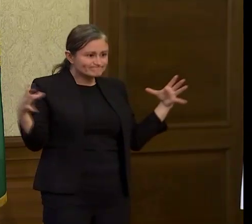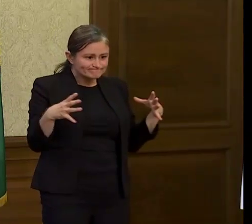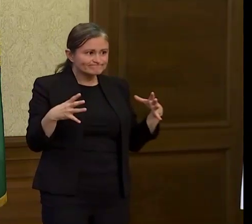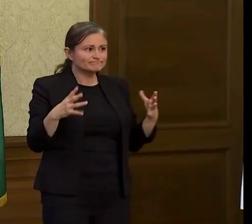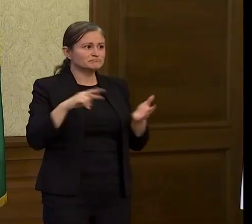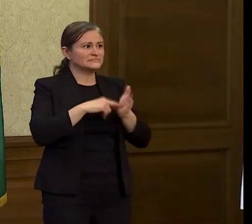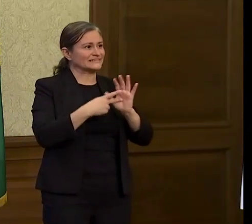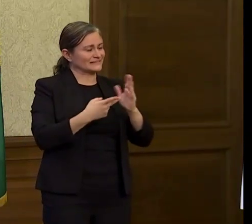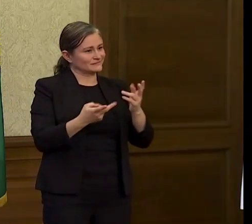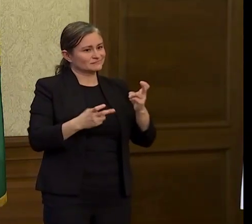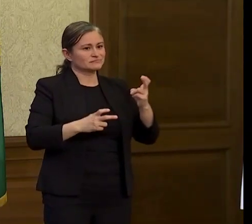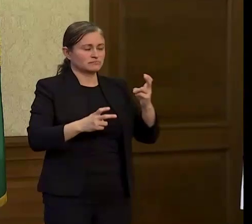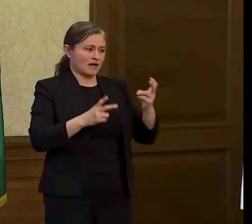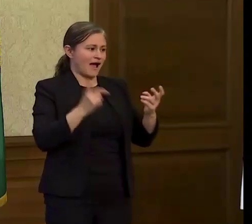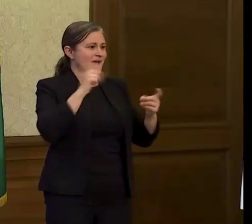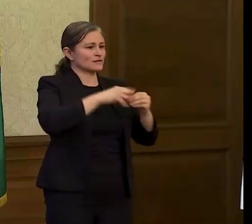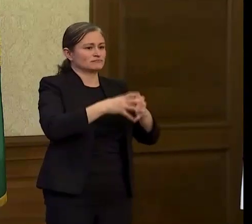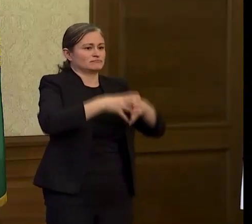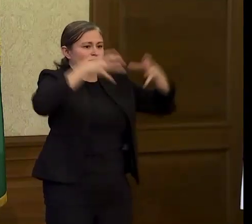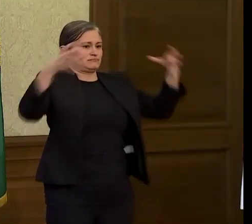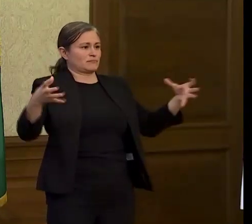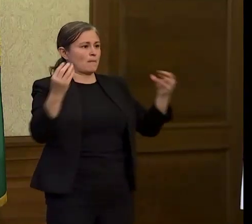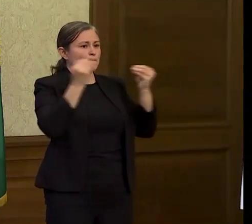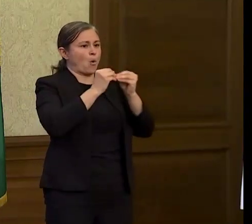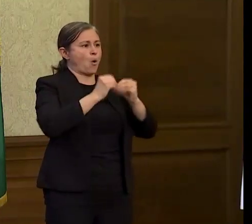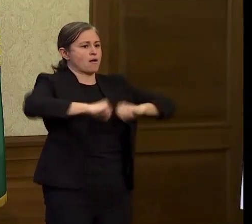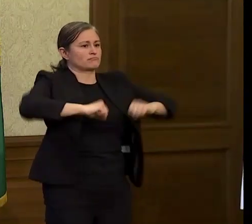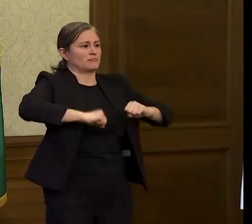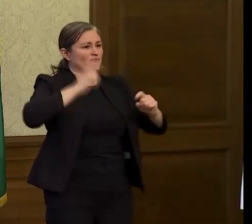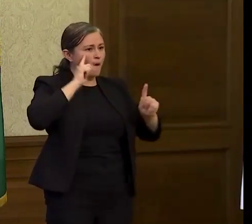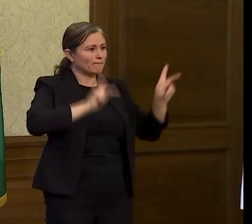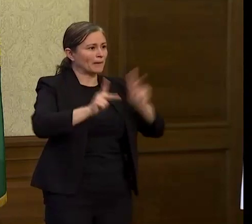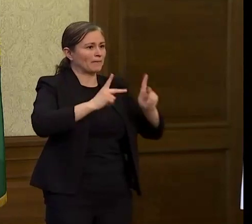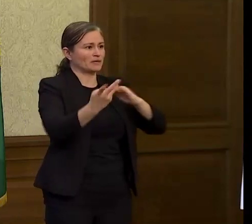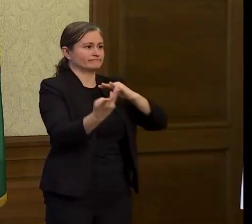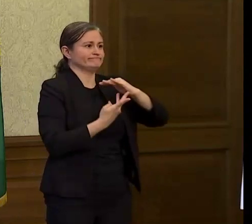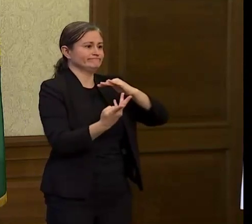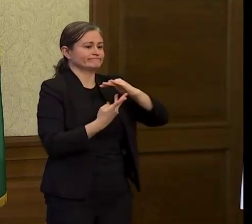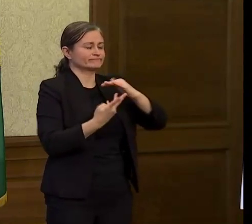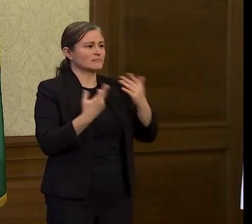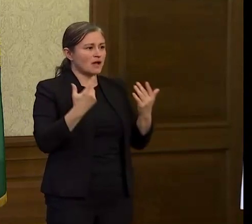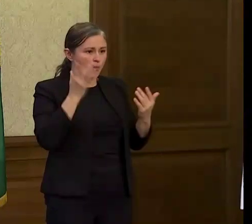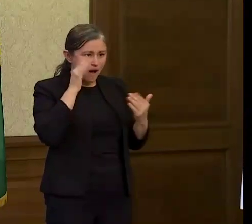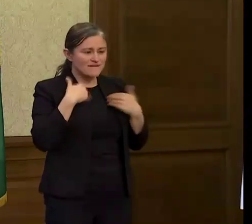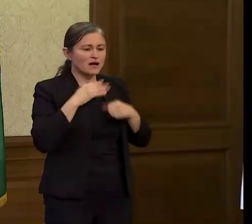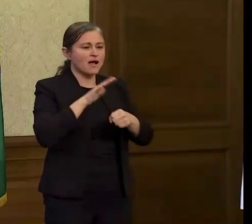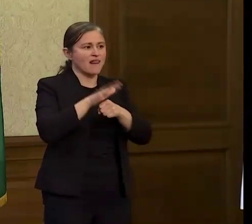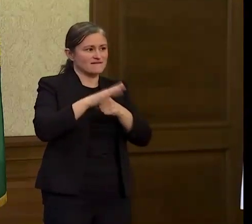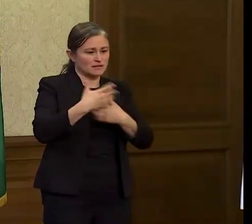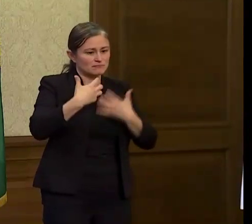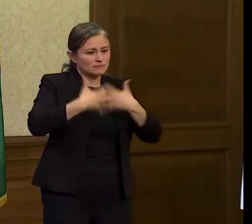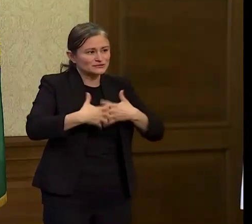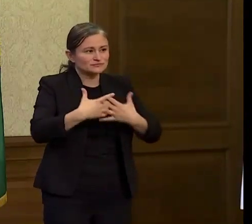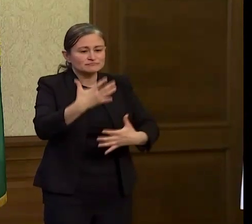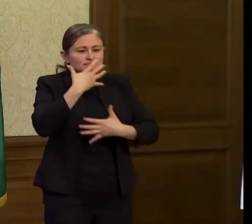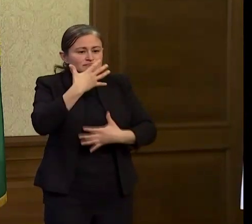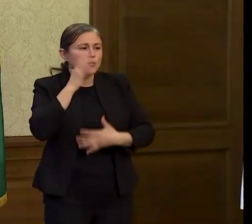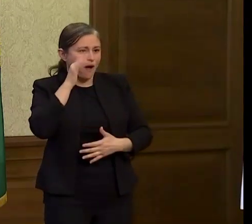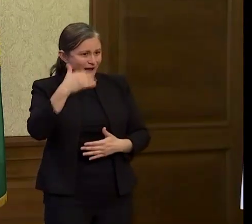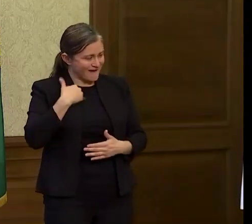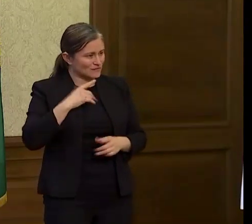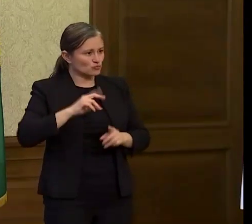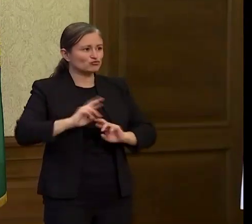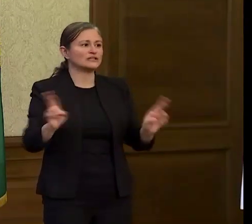capacity in beds and in ventilators. We do have a concern with some of our ICU beds. And so working